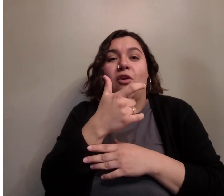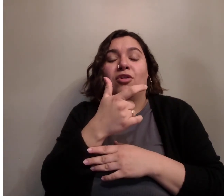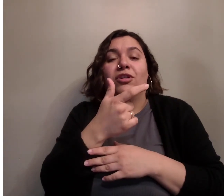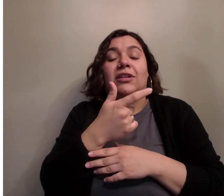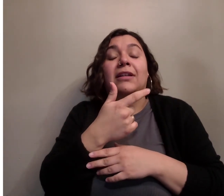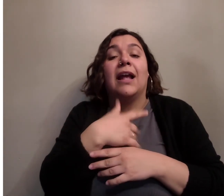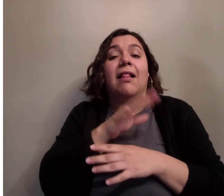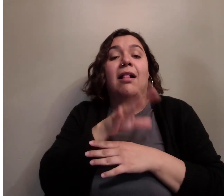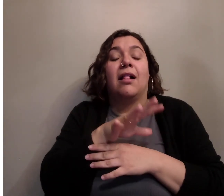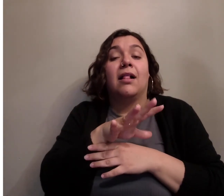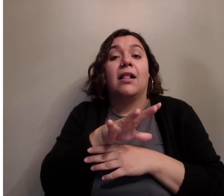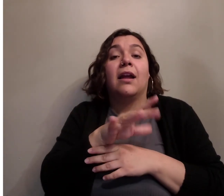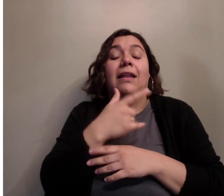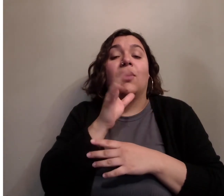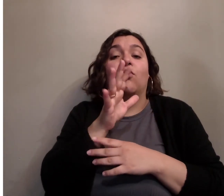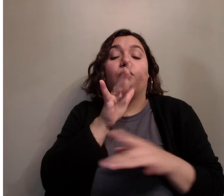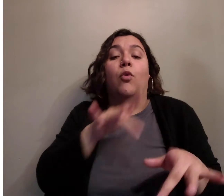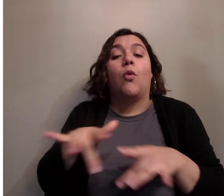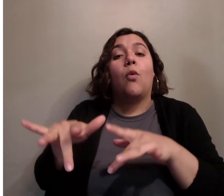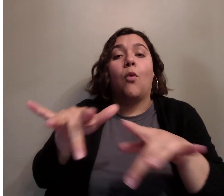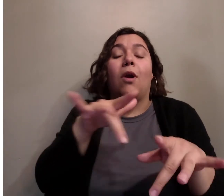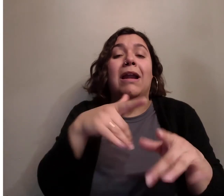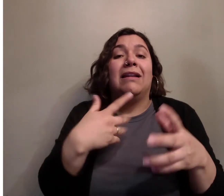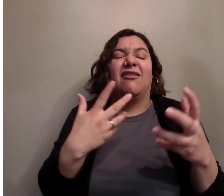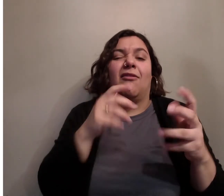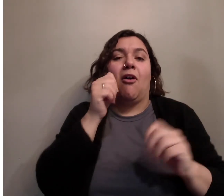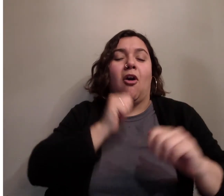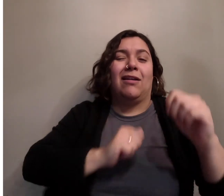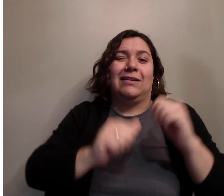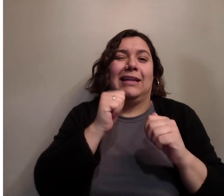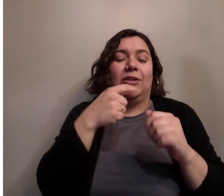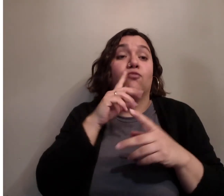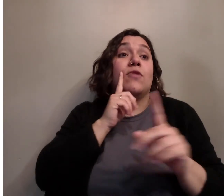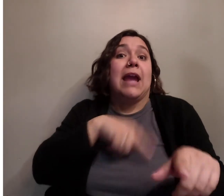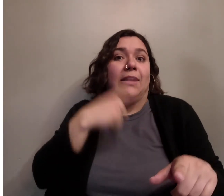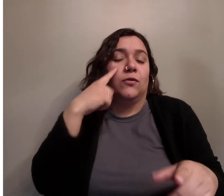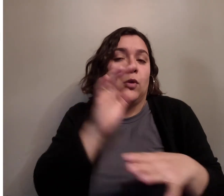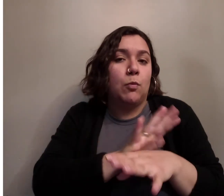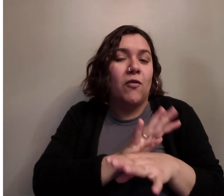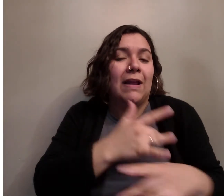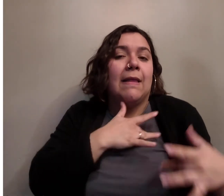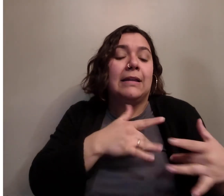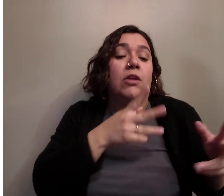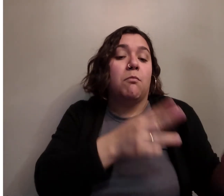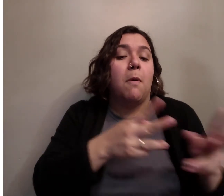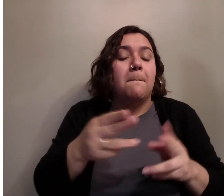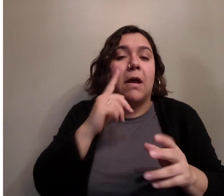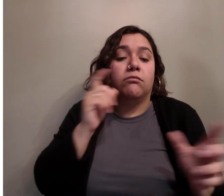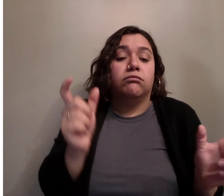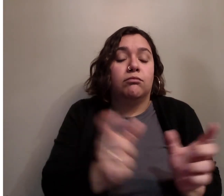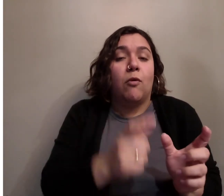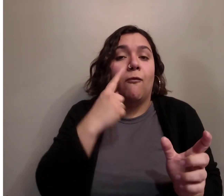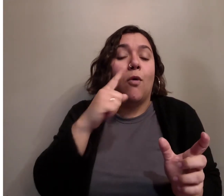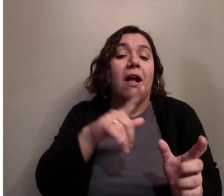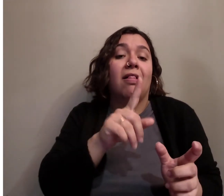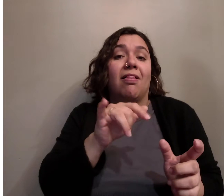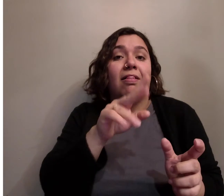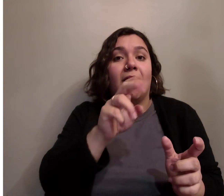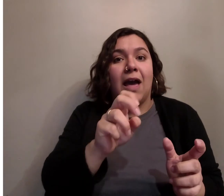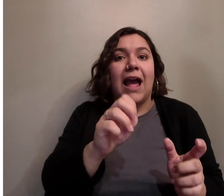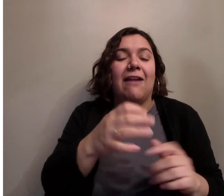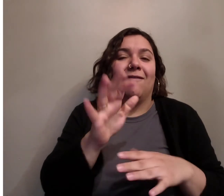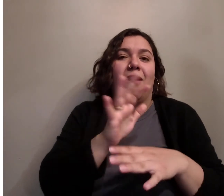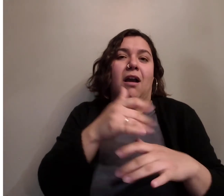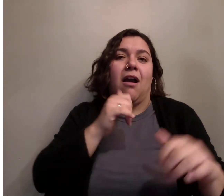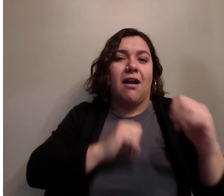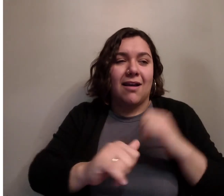phone and record the audience reacting to the big moments in the film, and then they'll cut it together in a little video of, it's